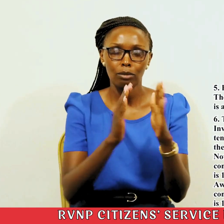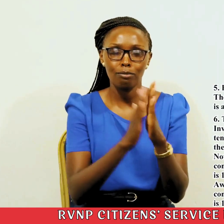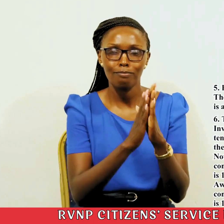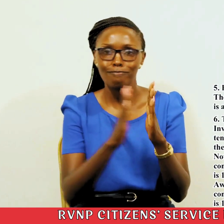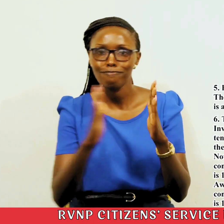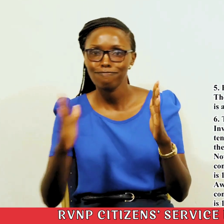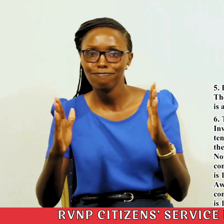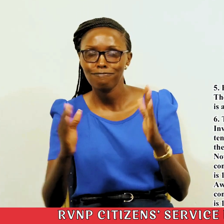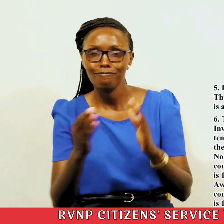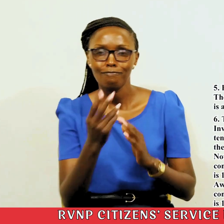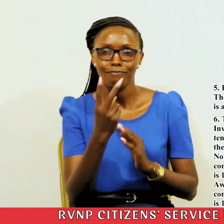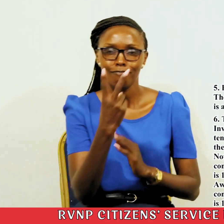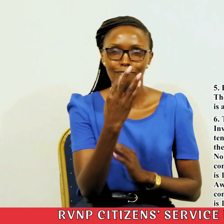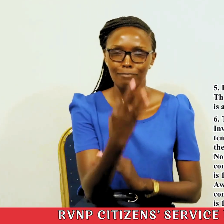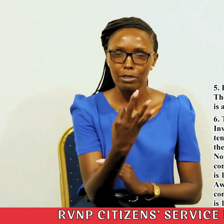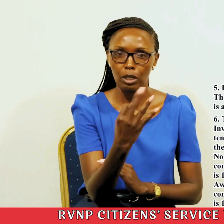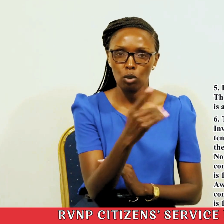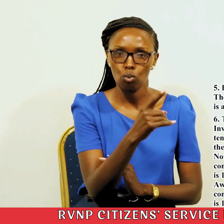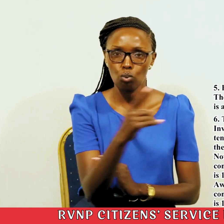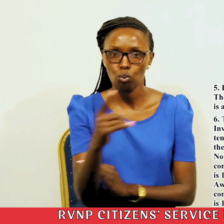to 21 days.